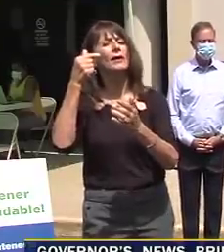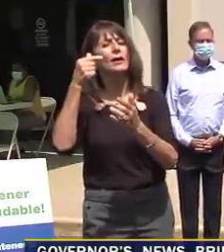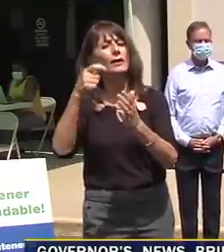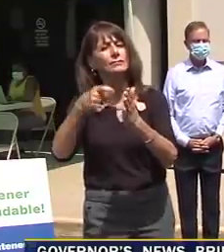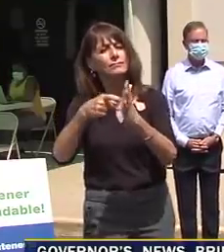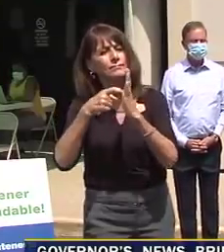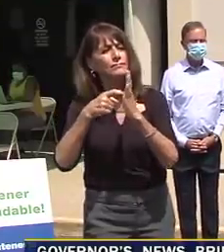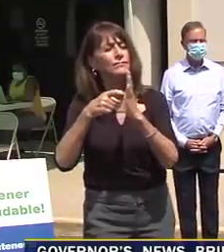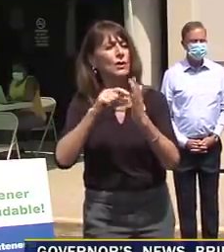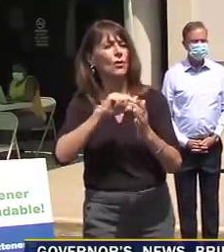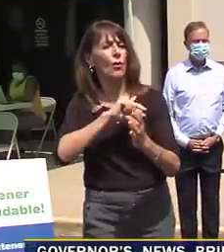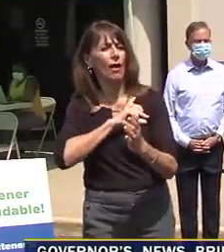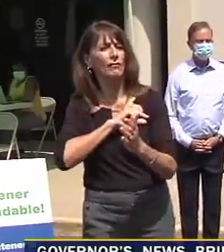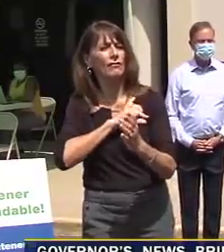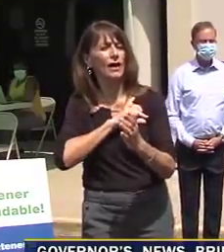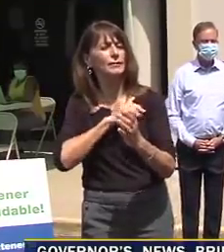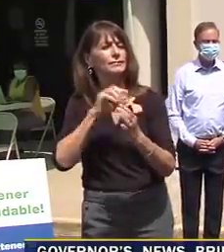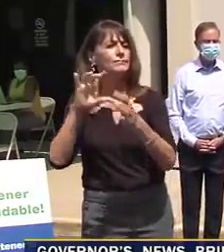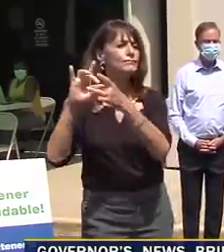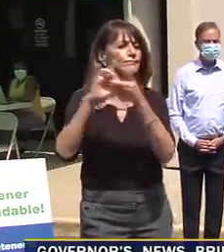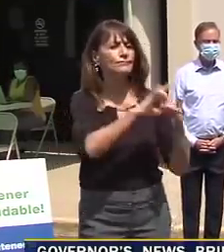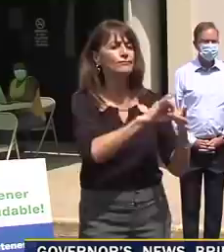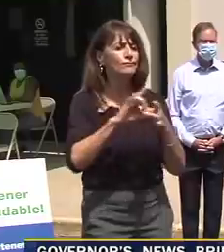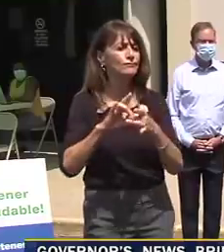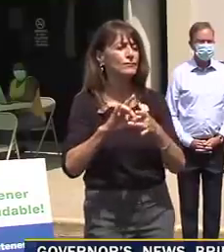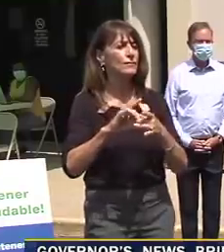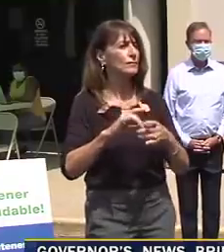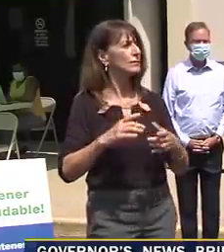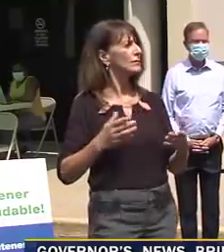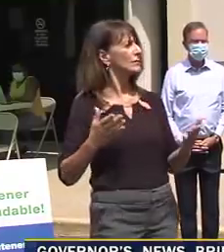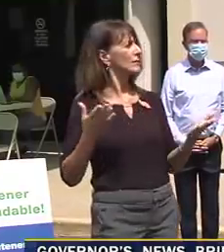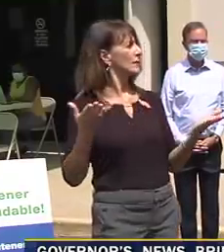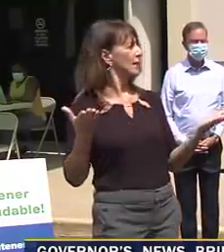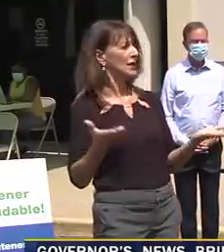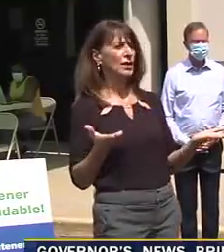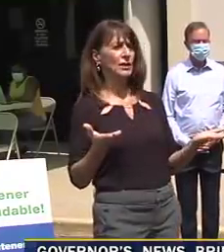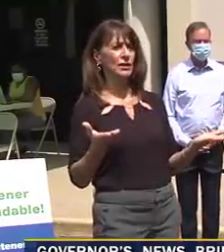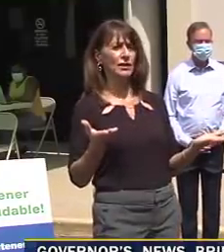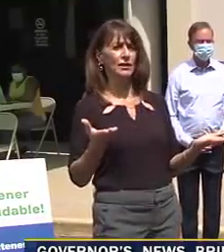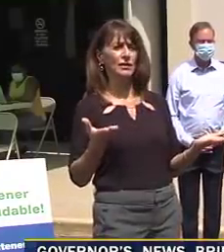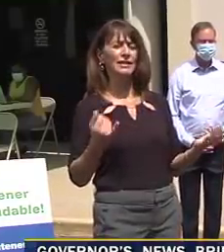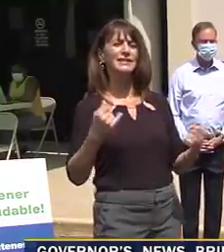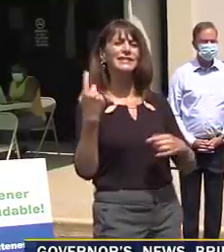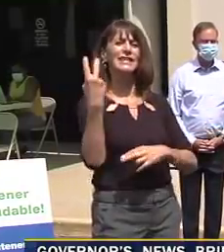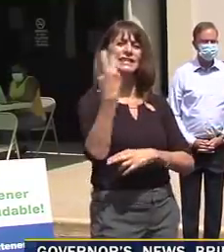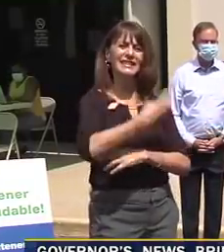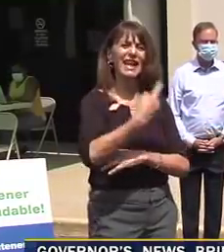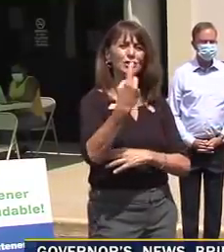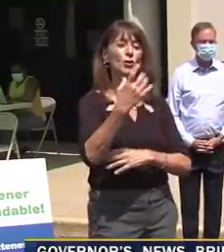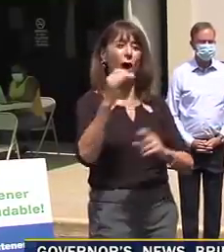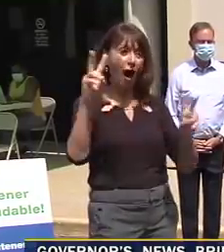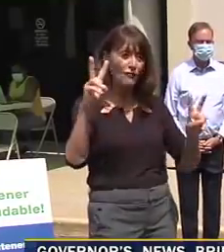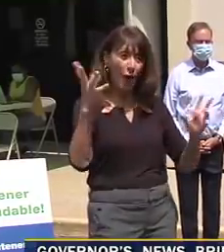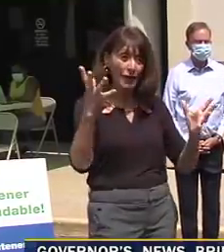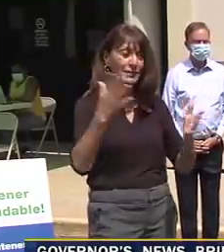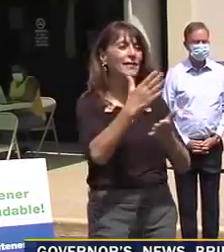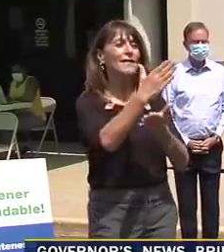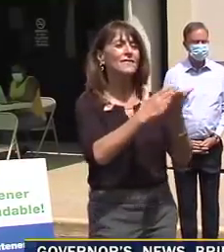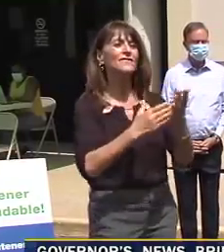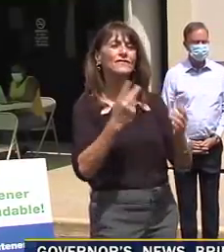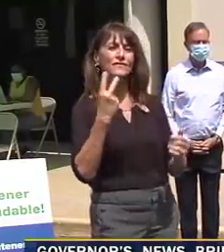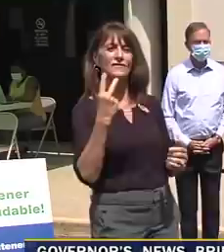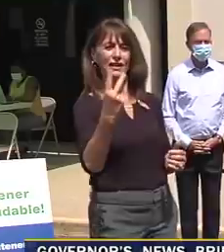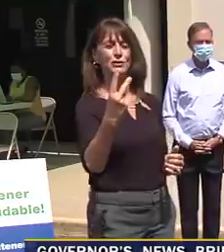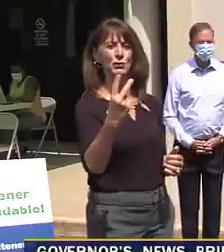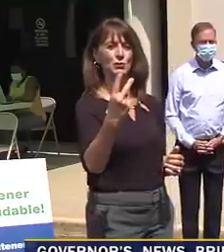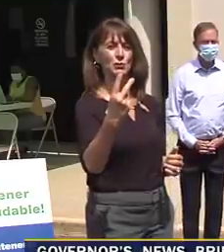state of Connecticut. And here we are on day 2 of phase 2,